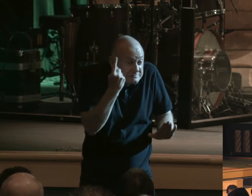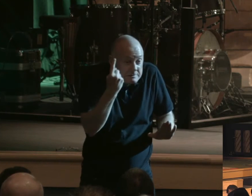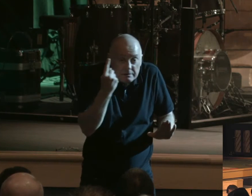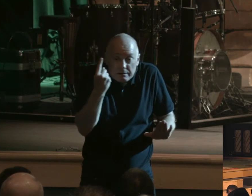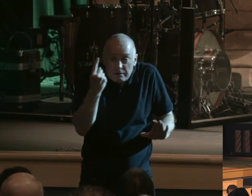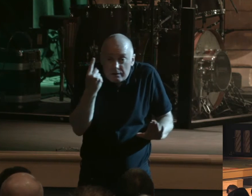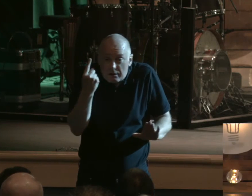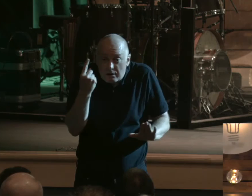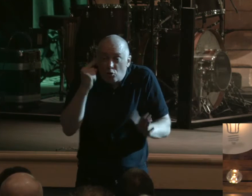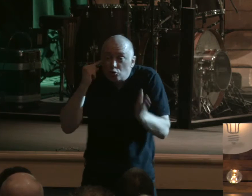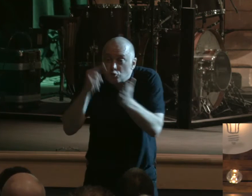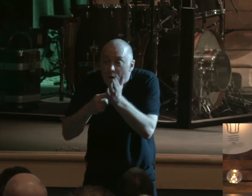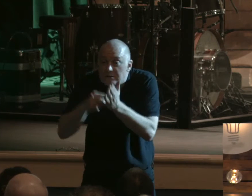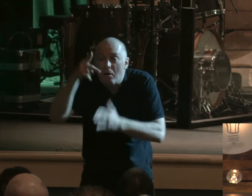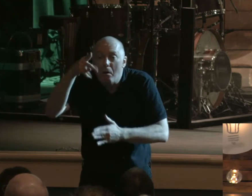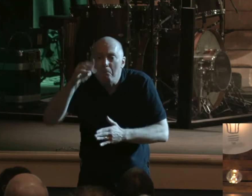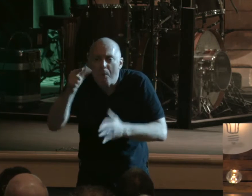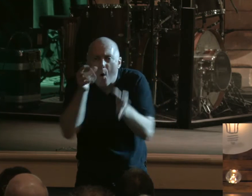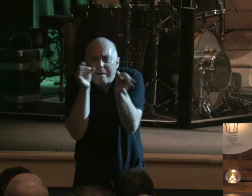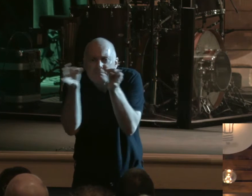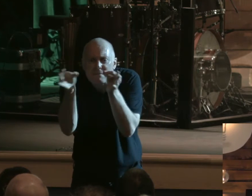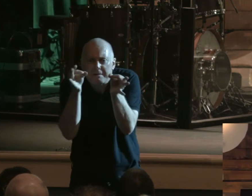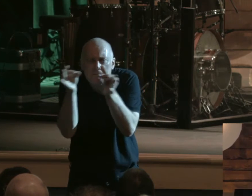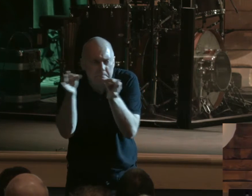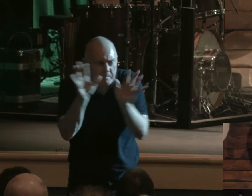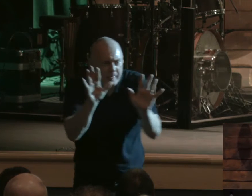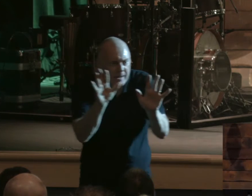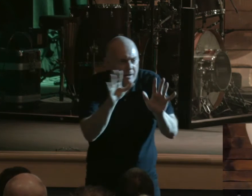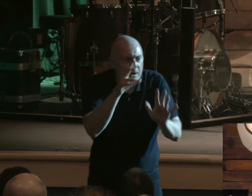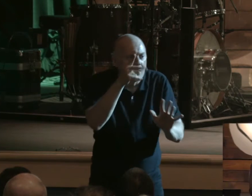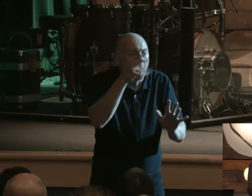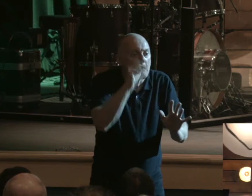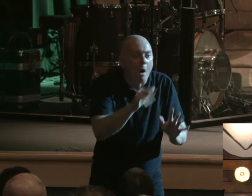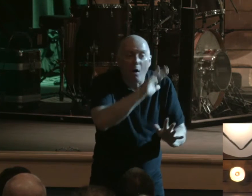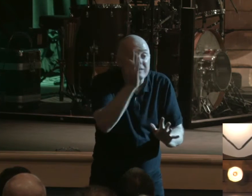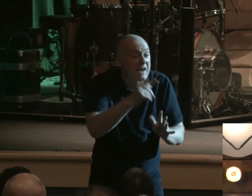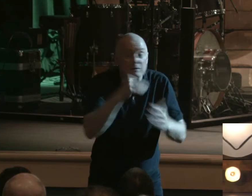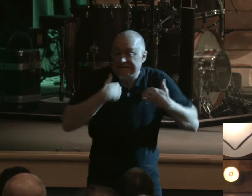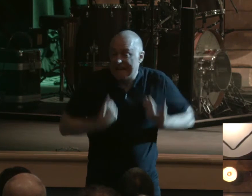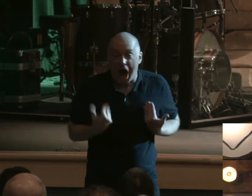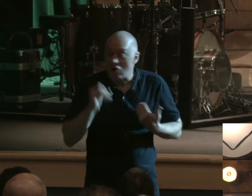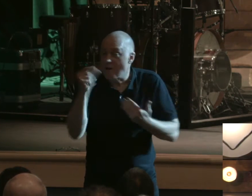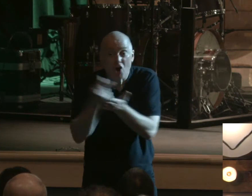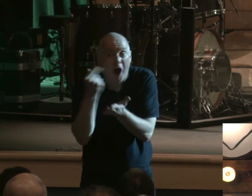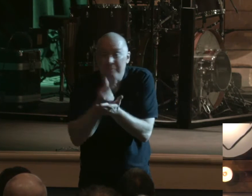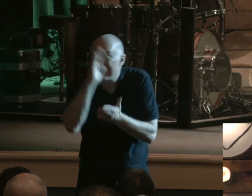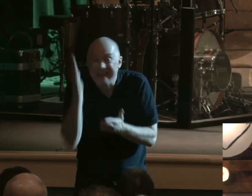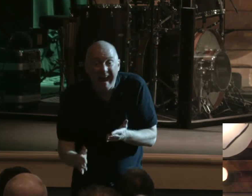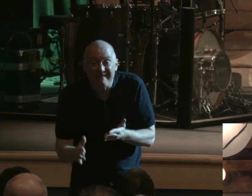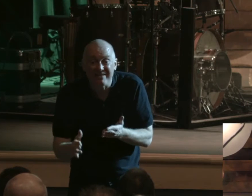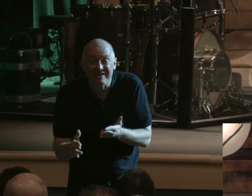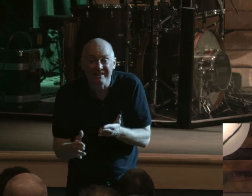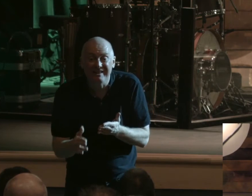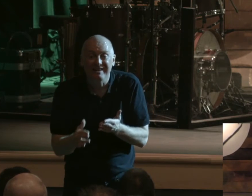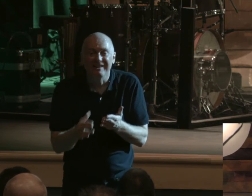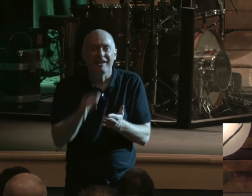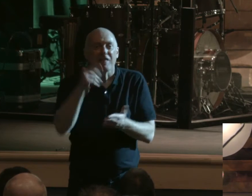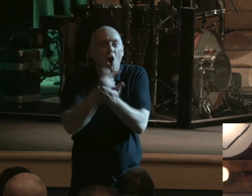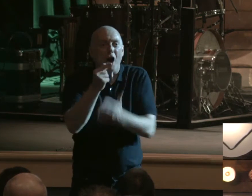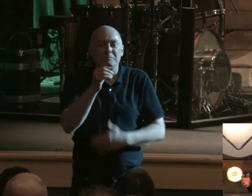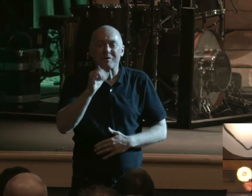ones, notice what Paul's doing. He never tires of the gospel. The gospel is his